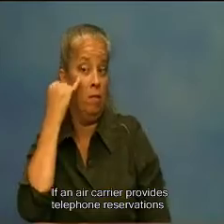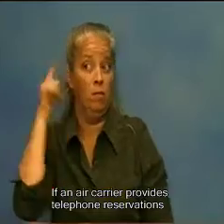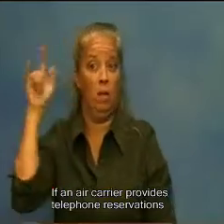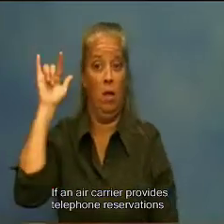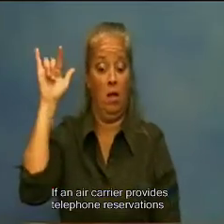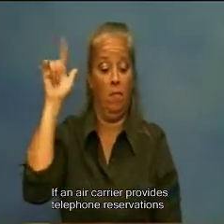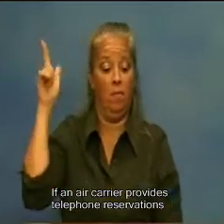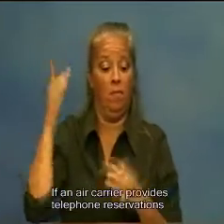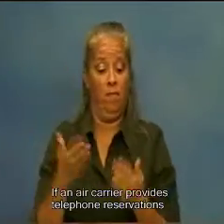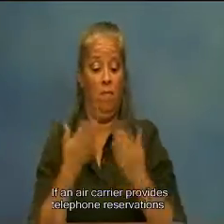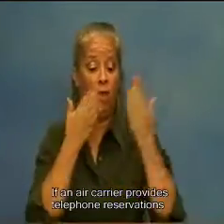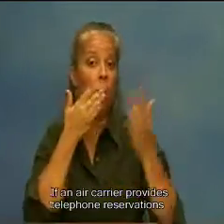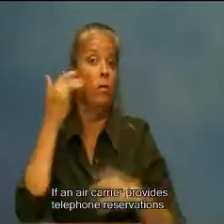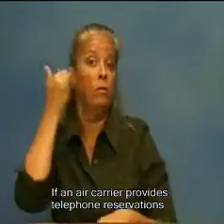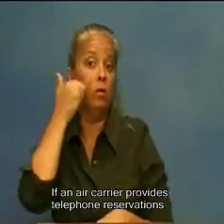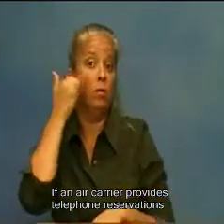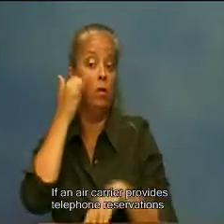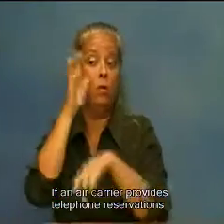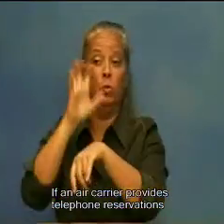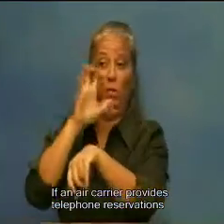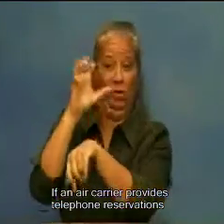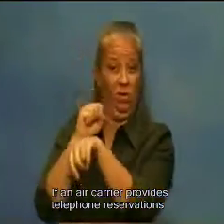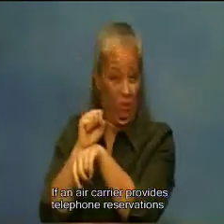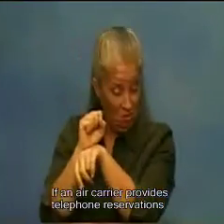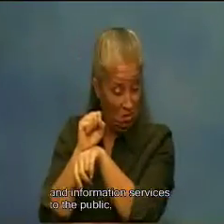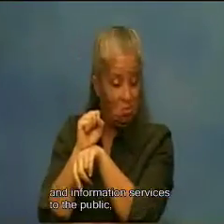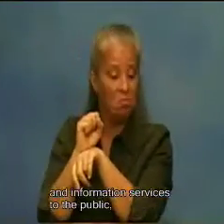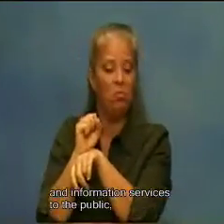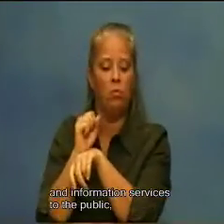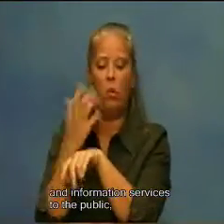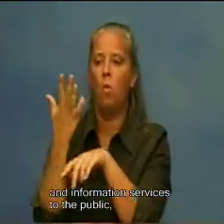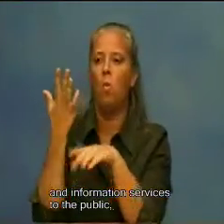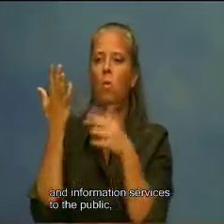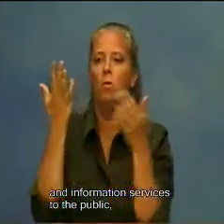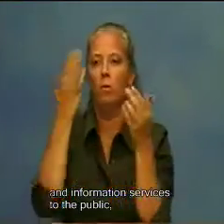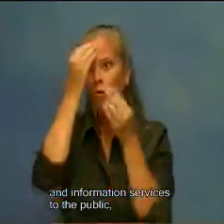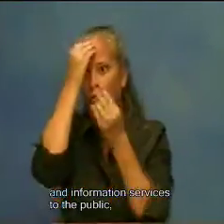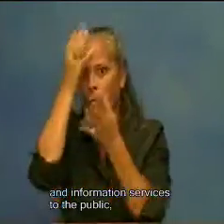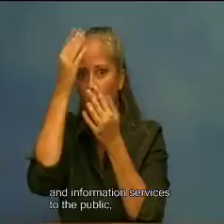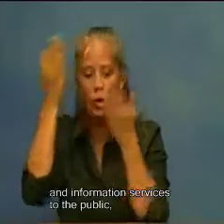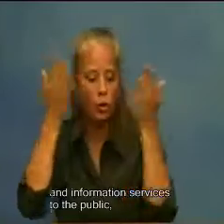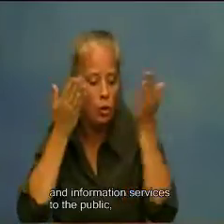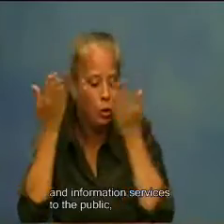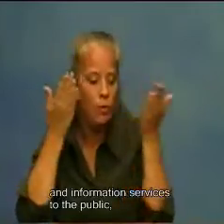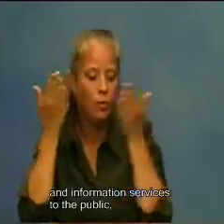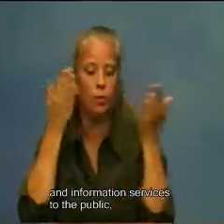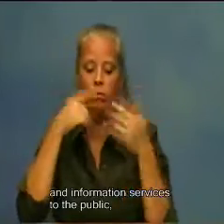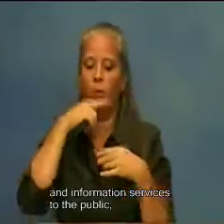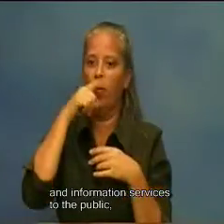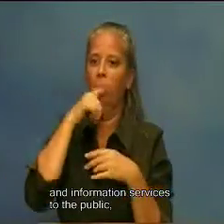If an air carrier provides telephone reservations and information services to the public,